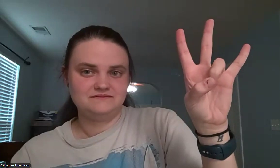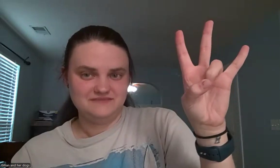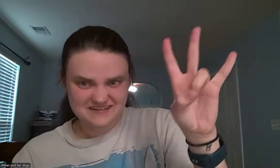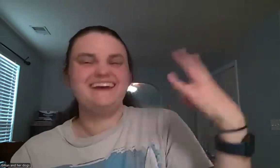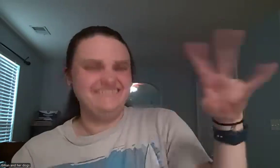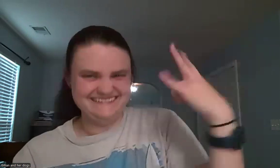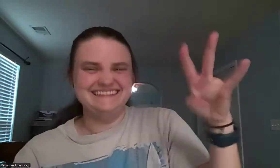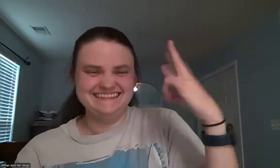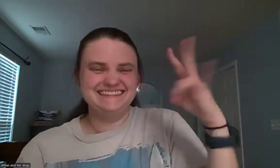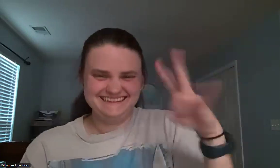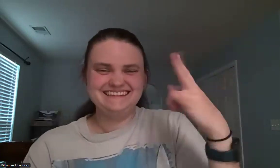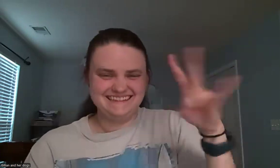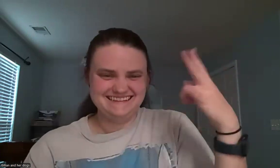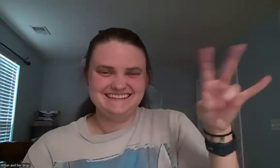There you go.